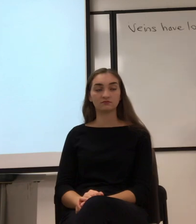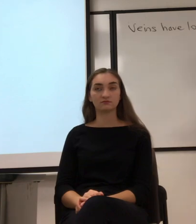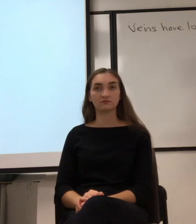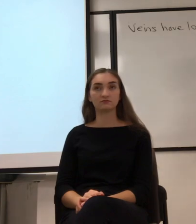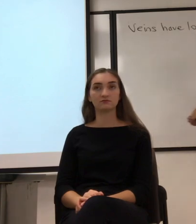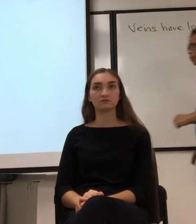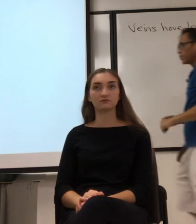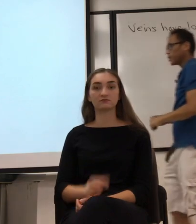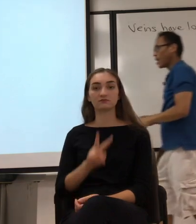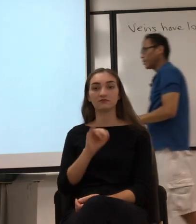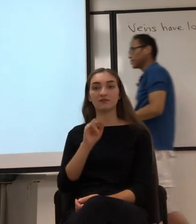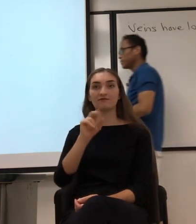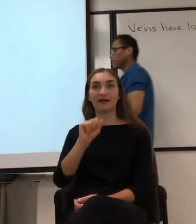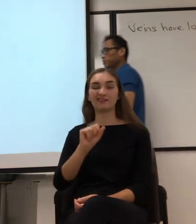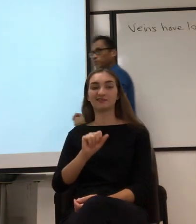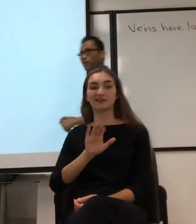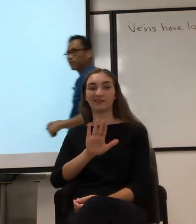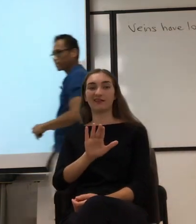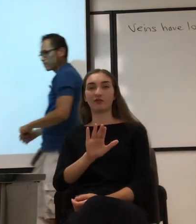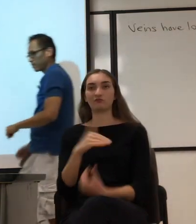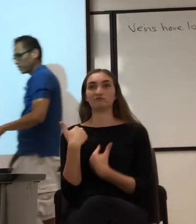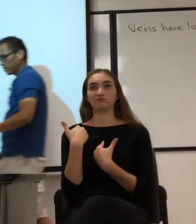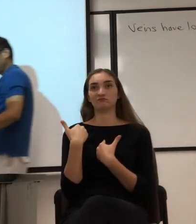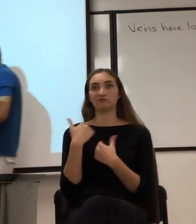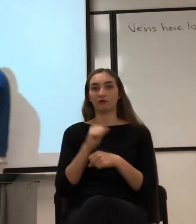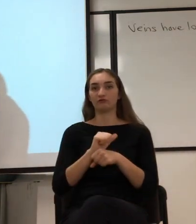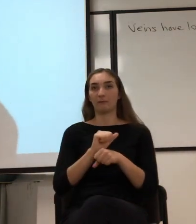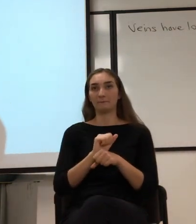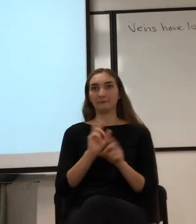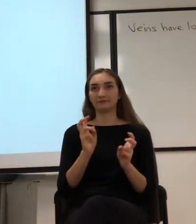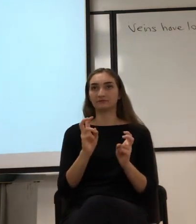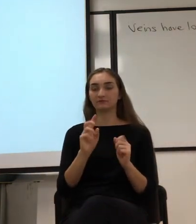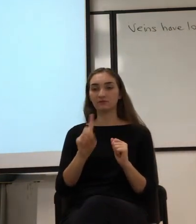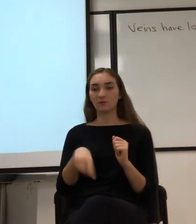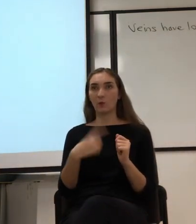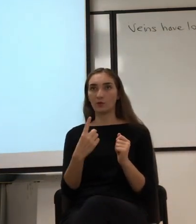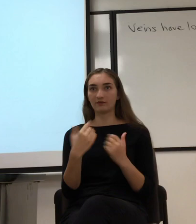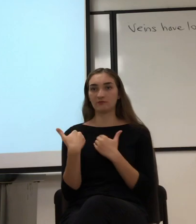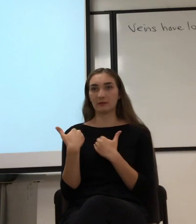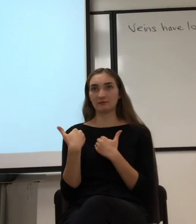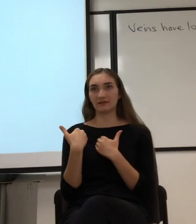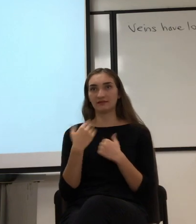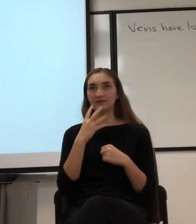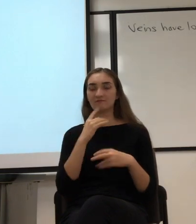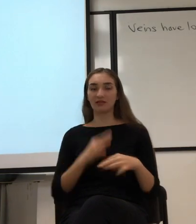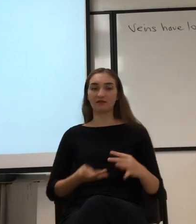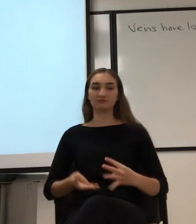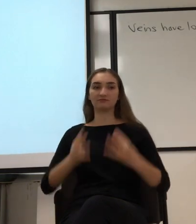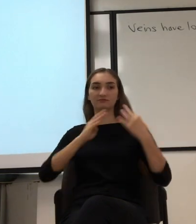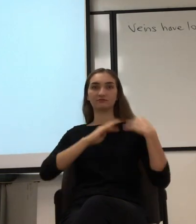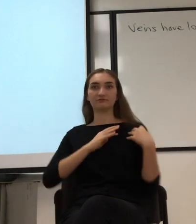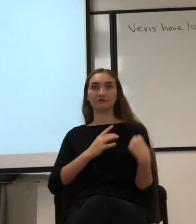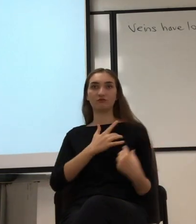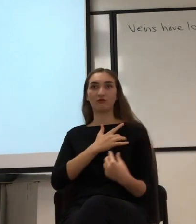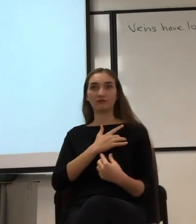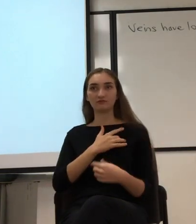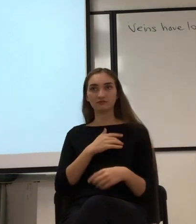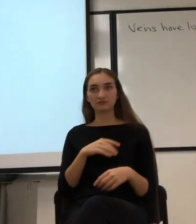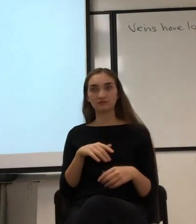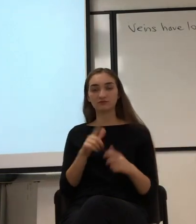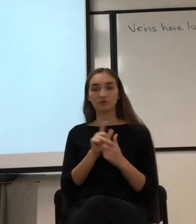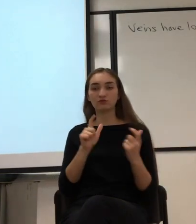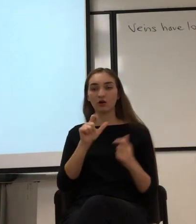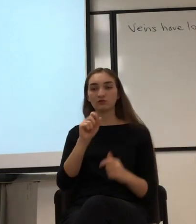That's their job. Their only job is venous return. They got to return blood to the heart. So large lumens, venous